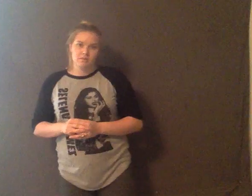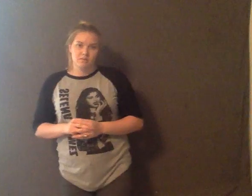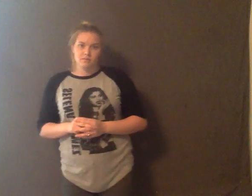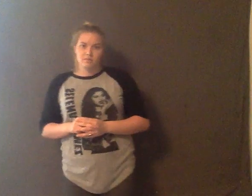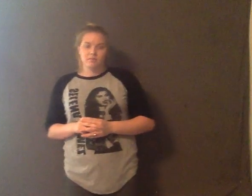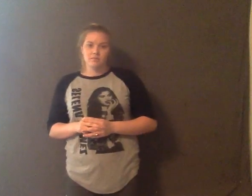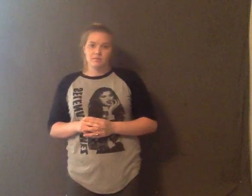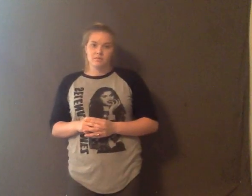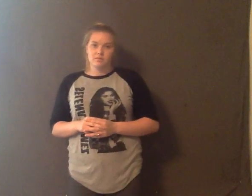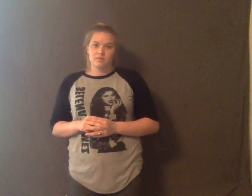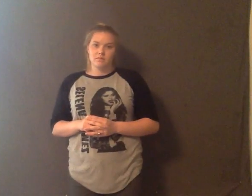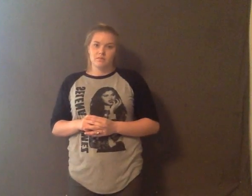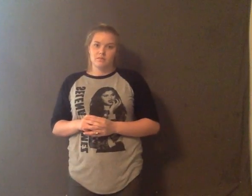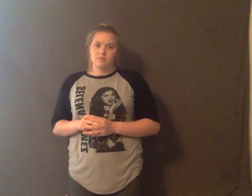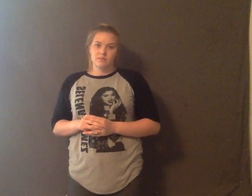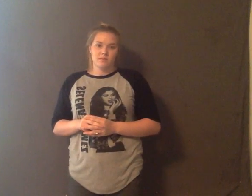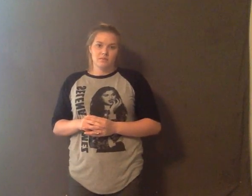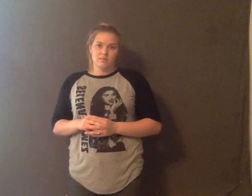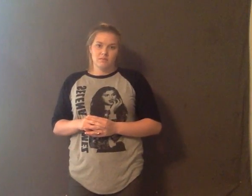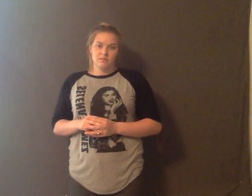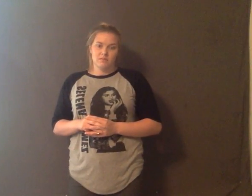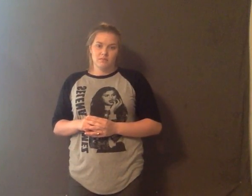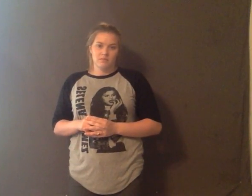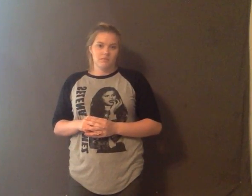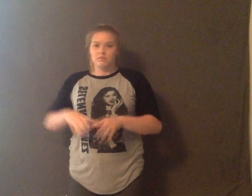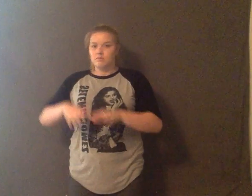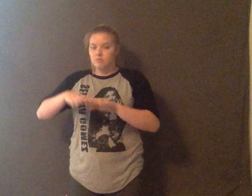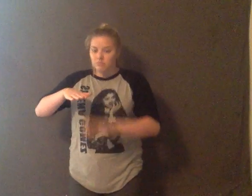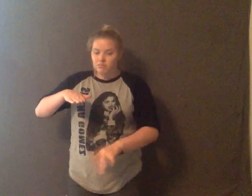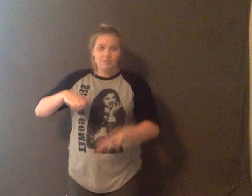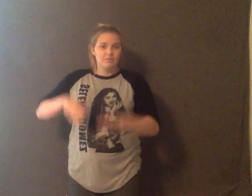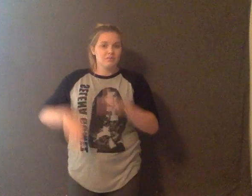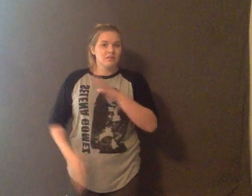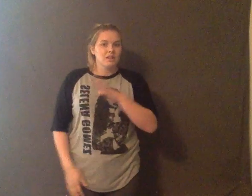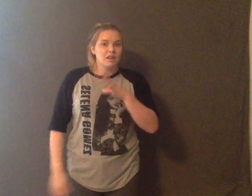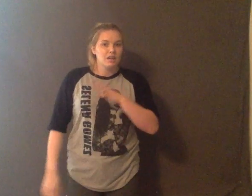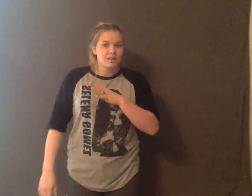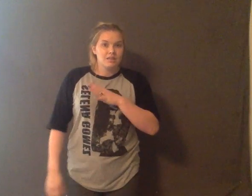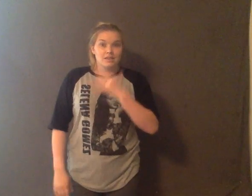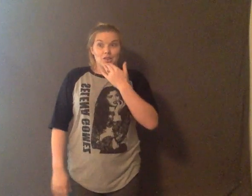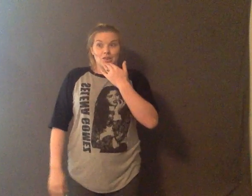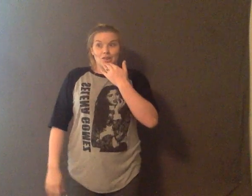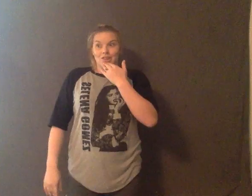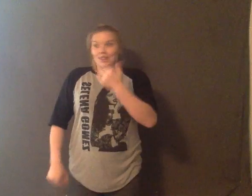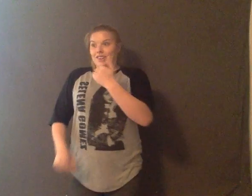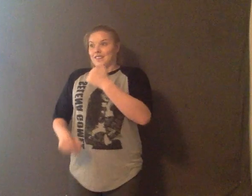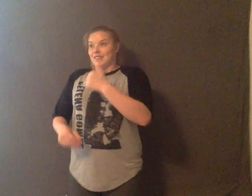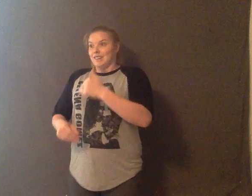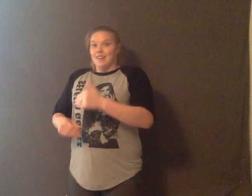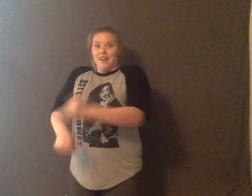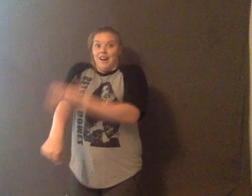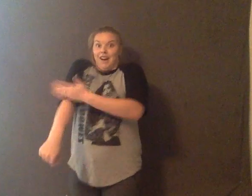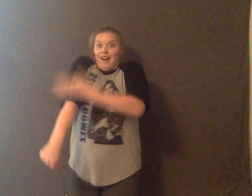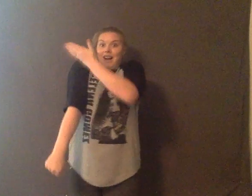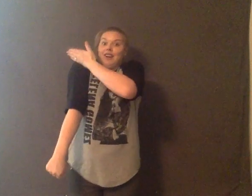off your blood pressure medication so your blood pressure don't drop too low because it can work too good. Like that, the side effect is not having to take drugs.